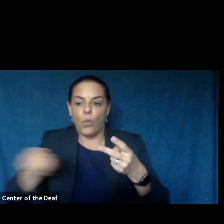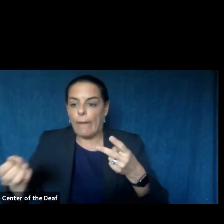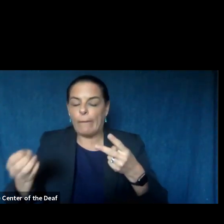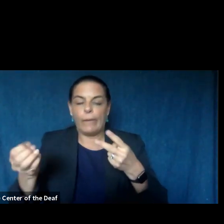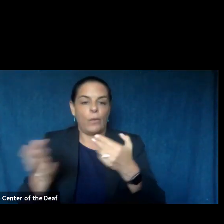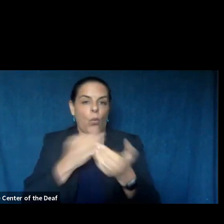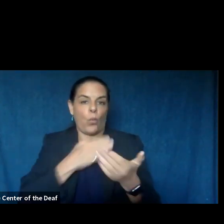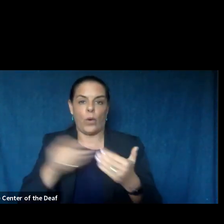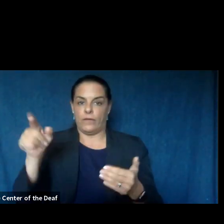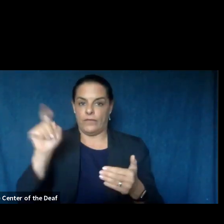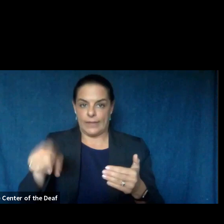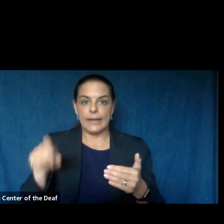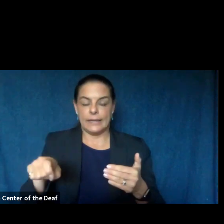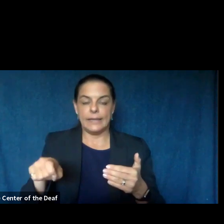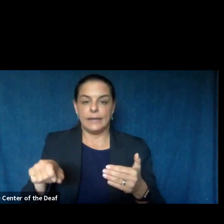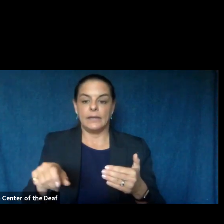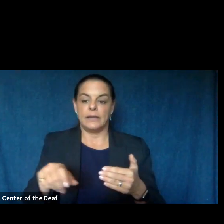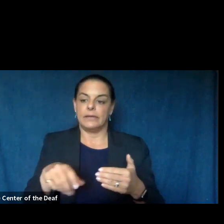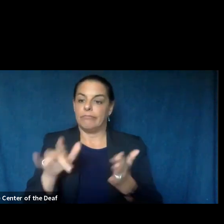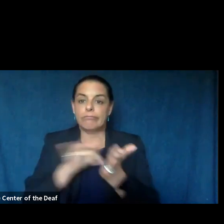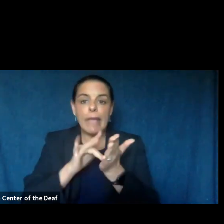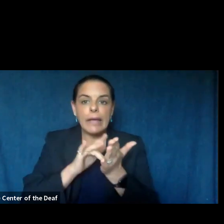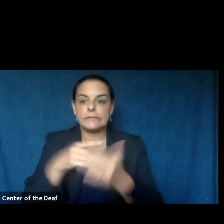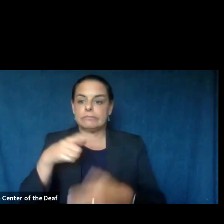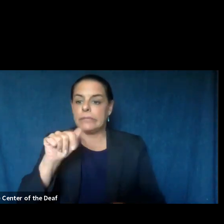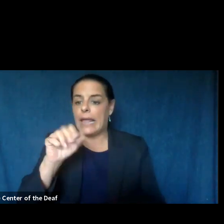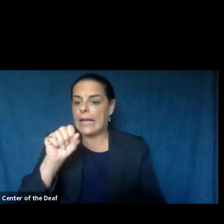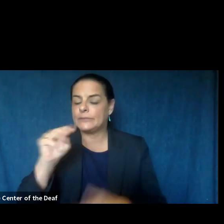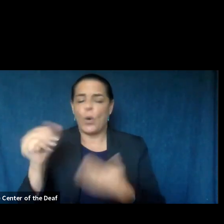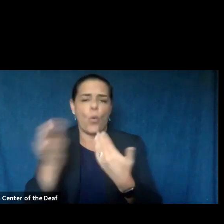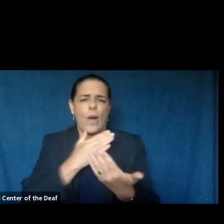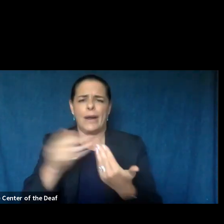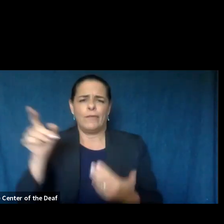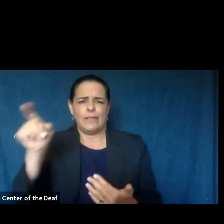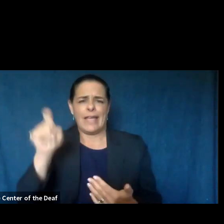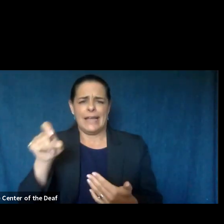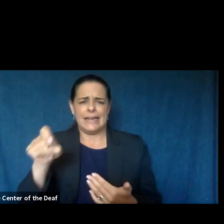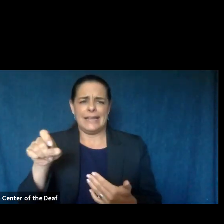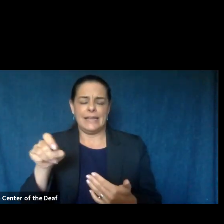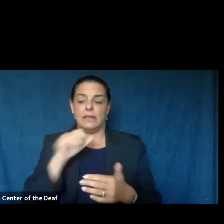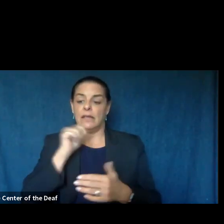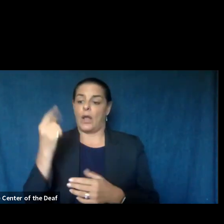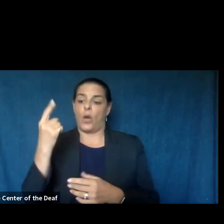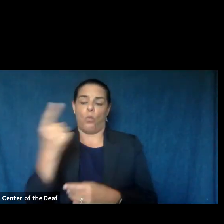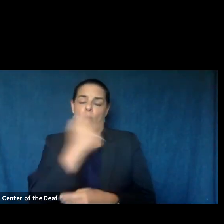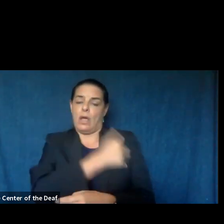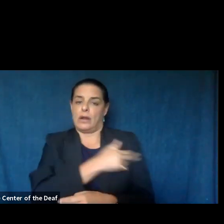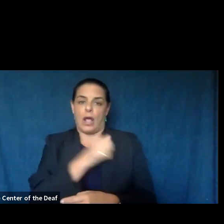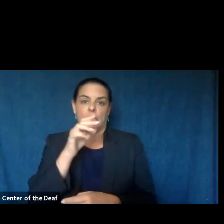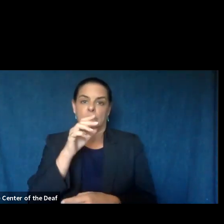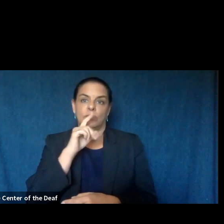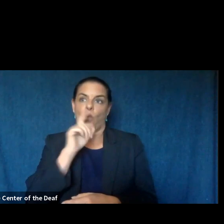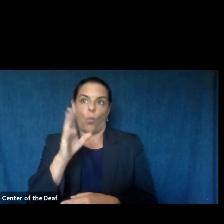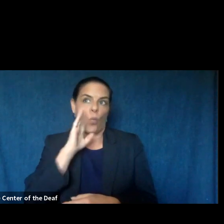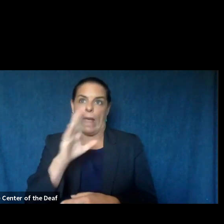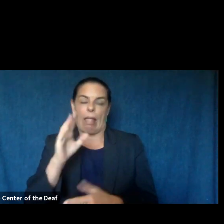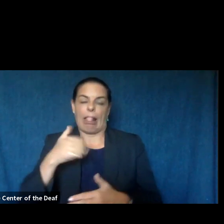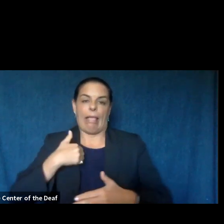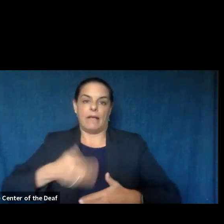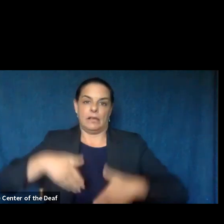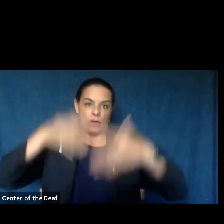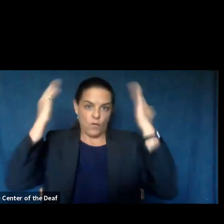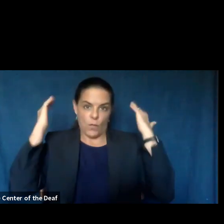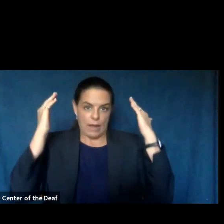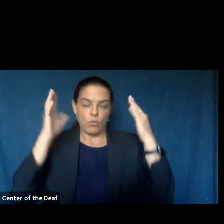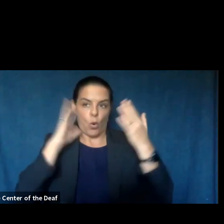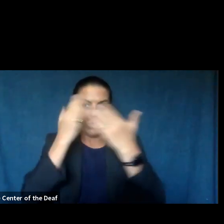they need, what remdesivir, plasma, whatever it is that they need. No one hospital system will be overwhelmed, and